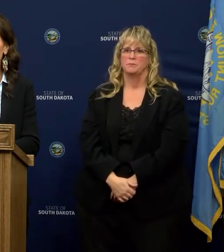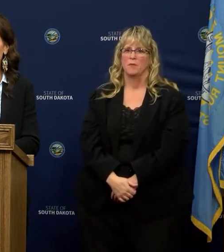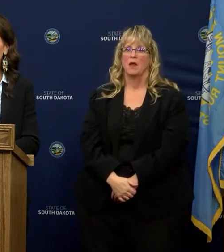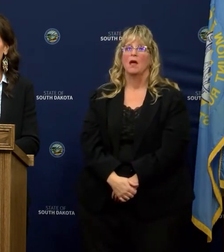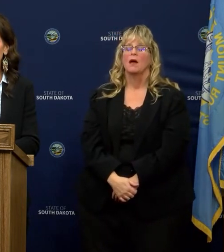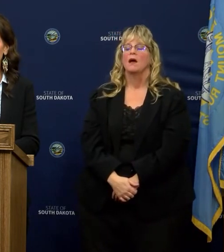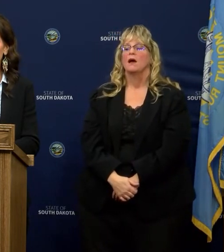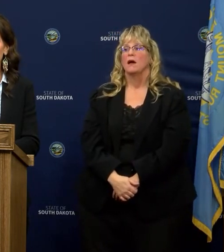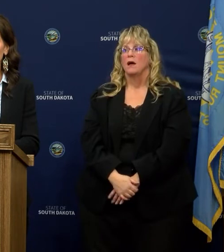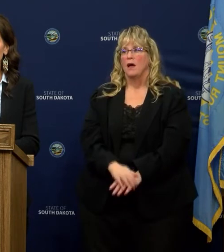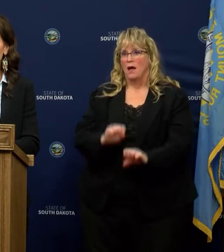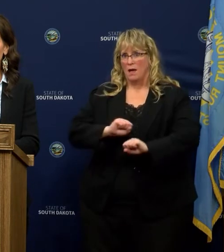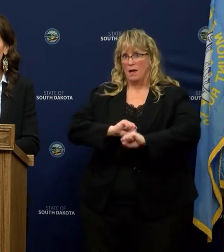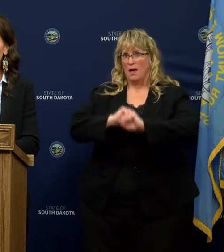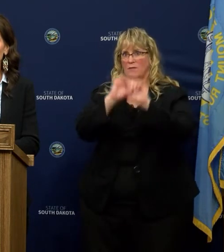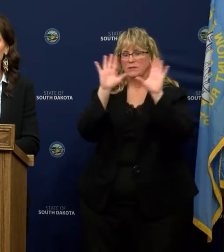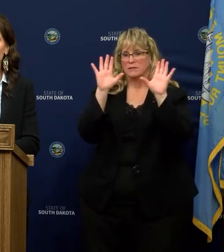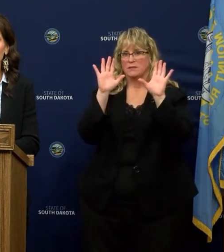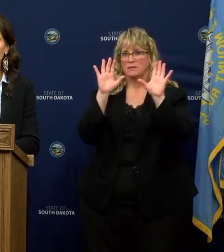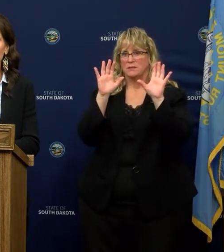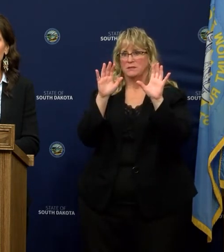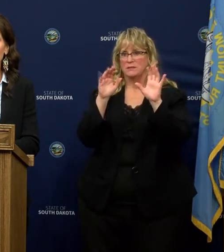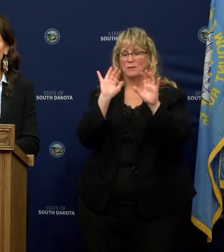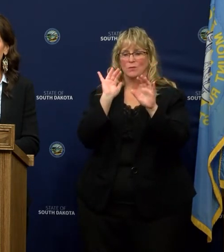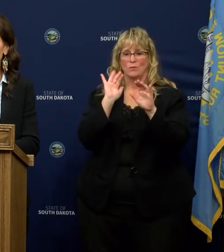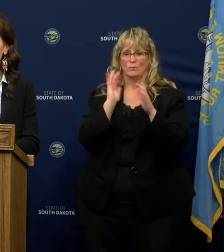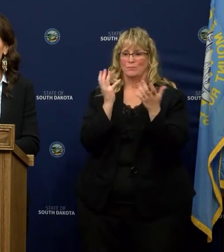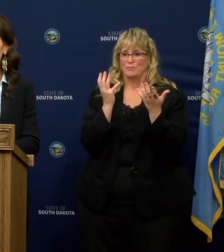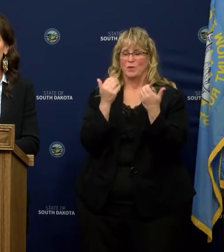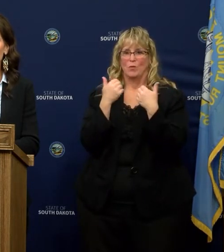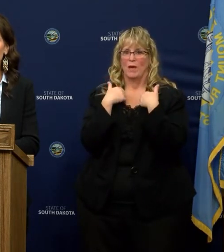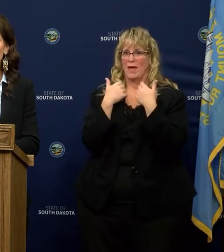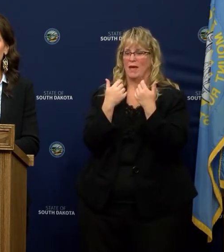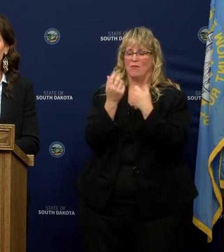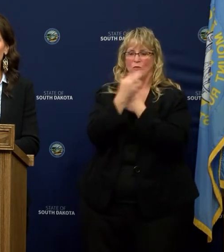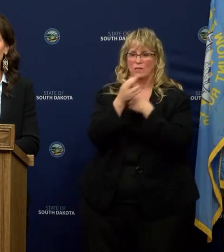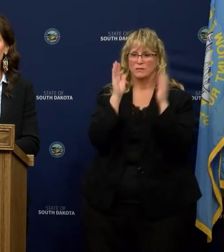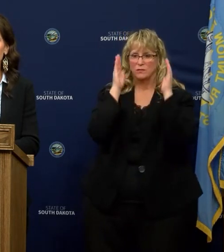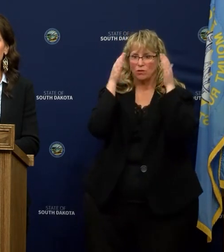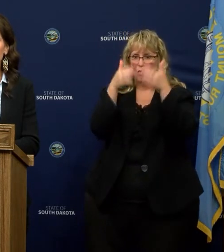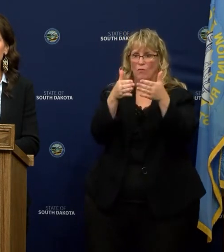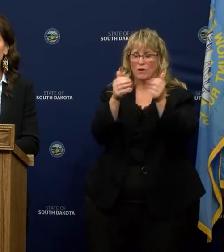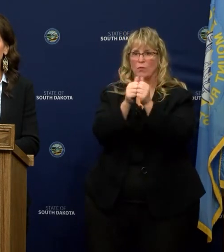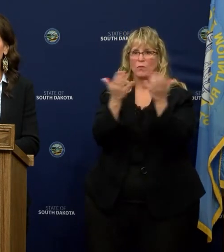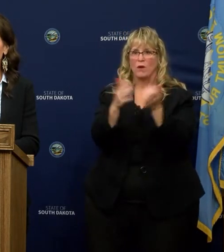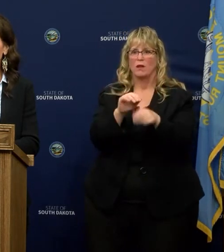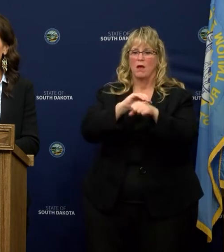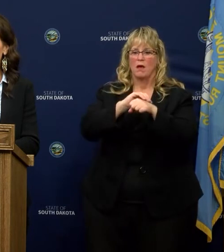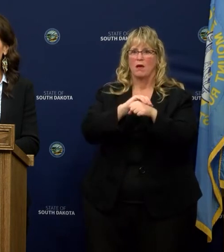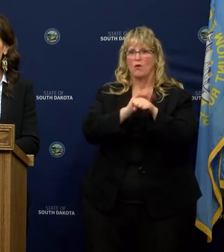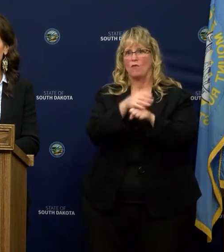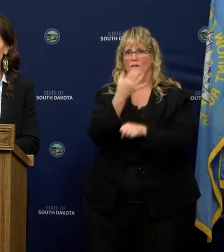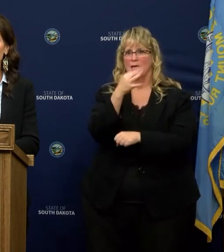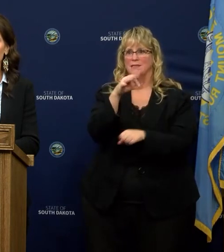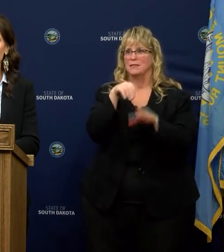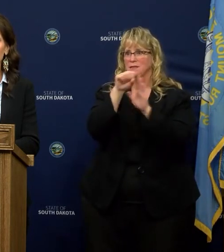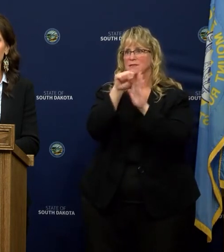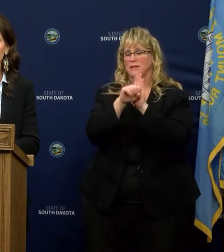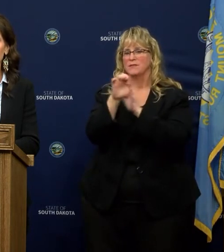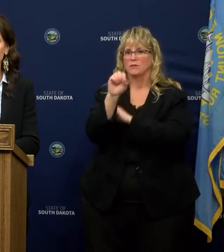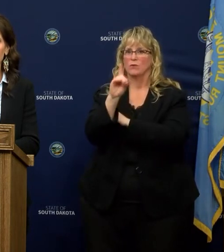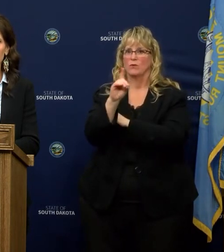Obviously, we have every extra resource focused on COVID-19 in the state of South